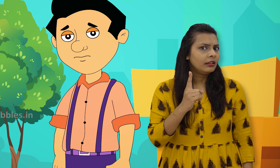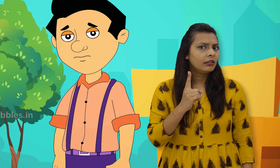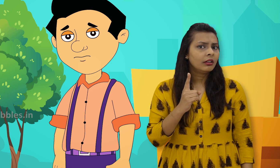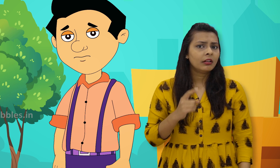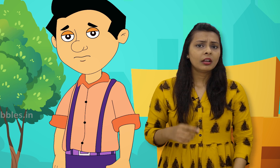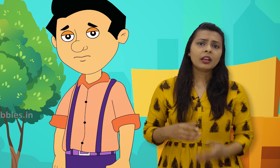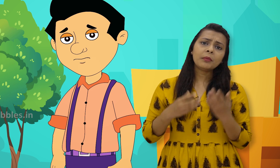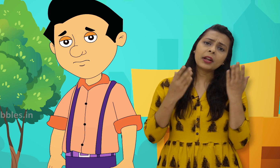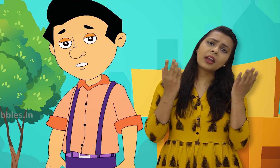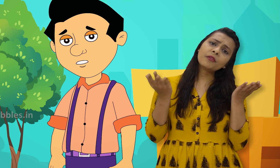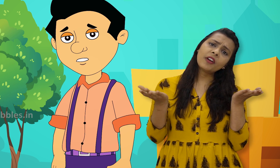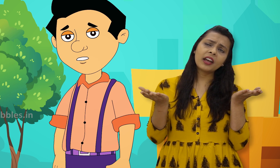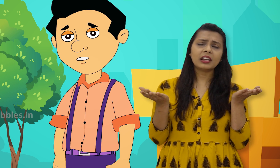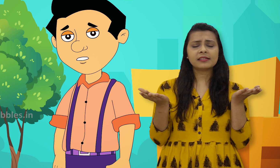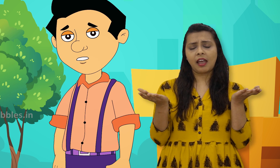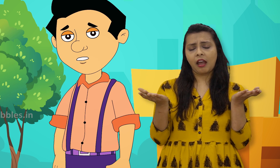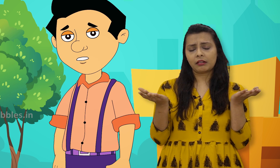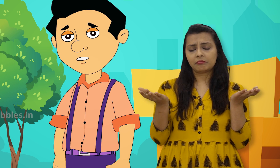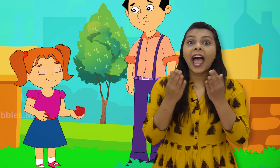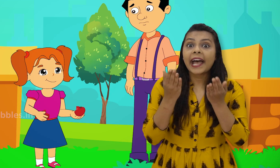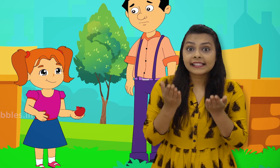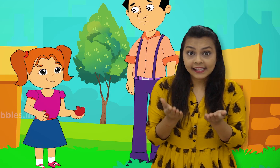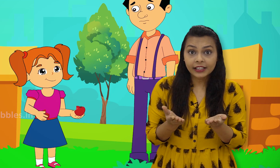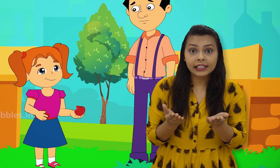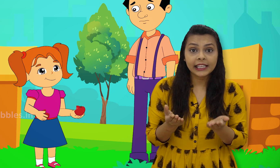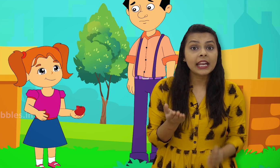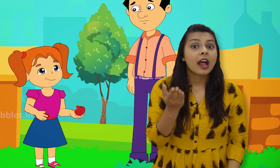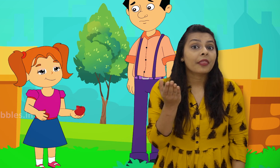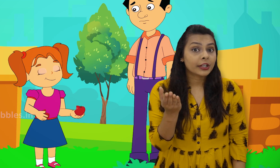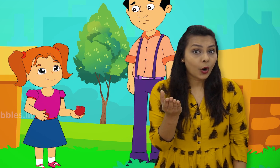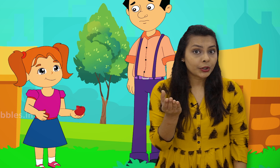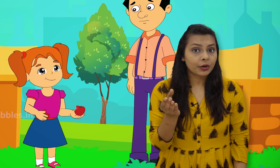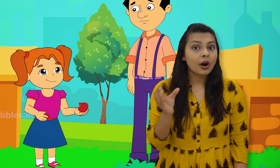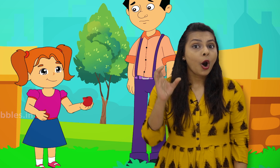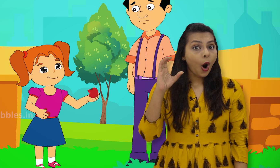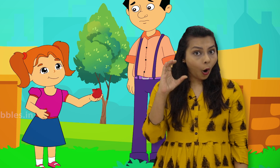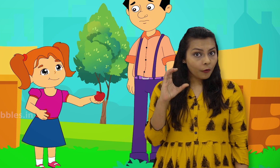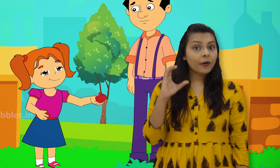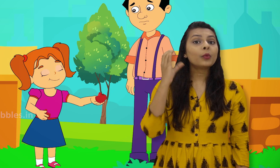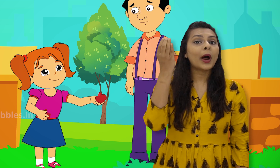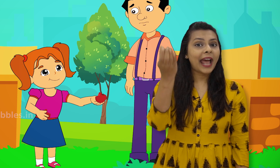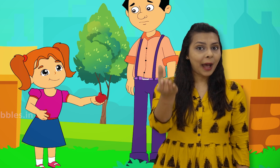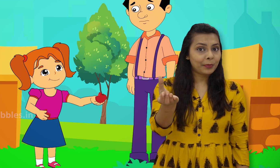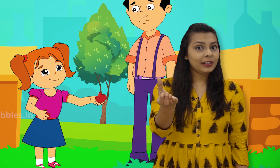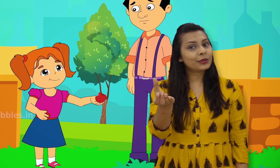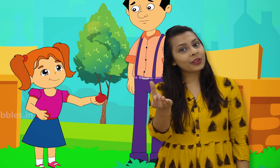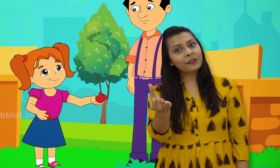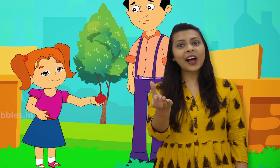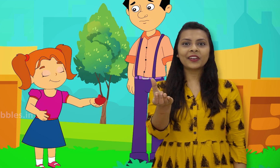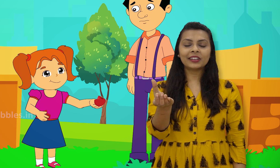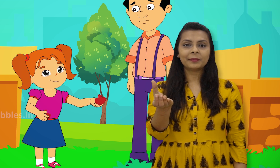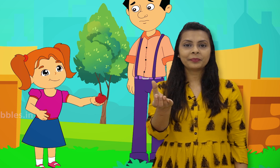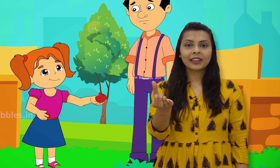greedy. He became very sad. And suddenly, the daughter offered one apple to